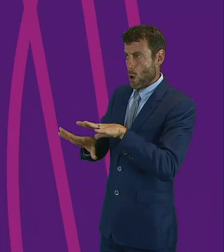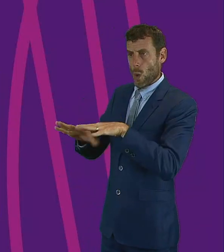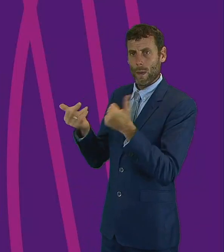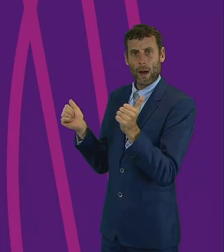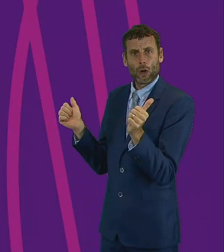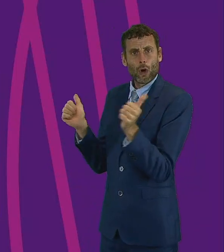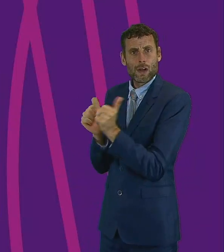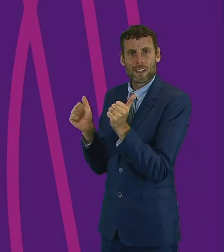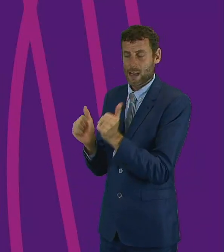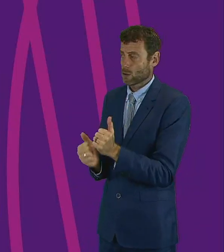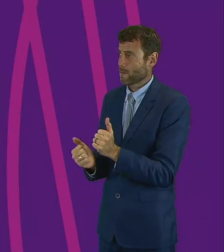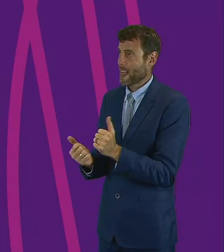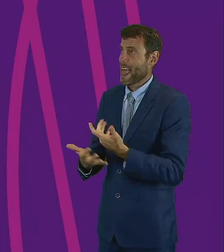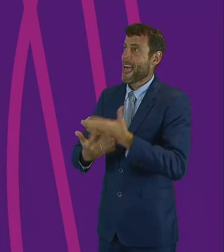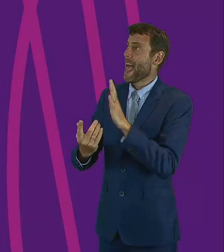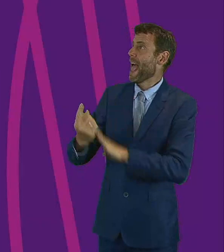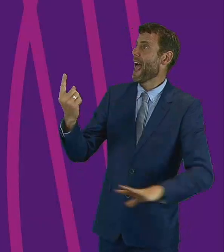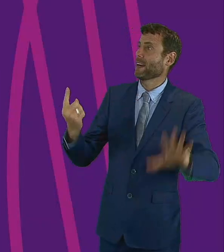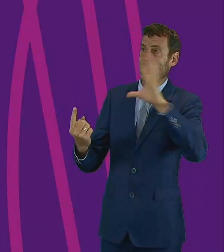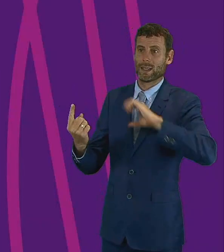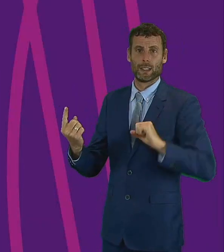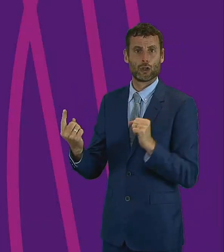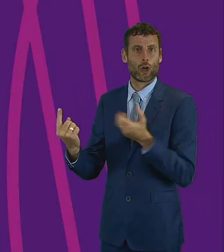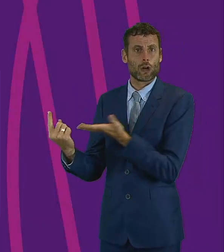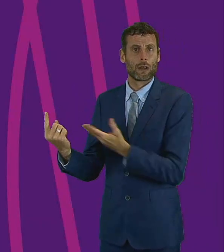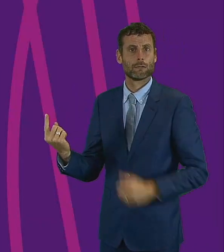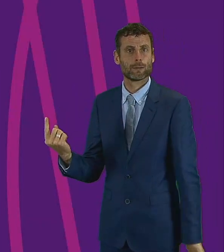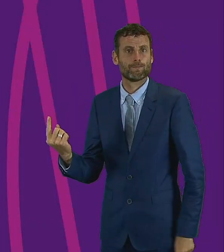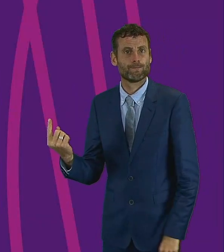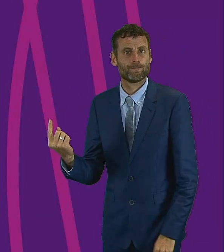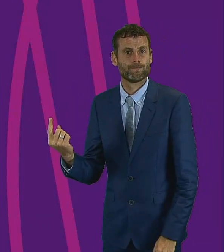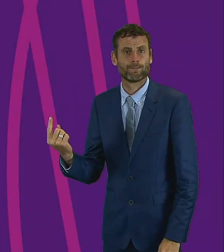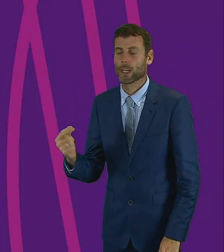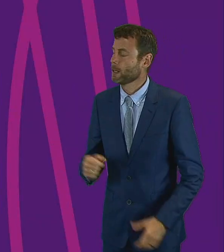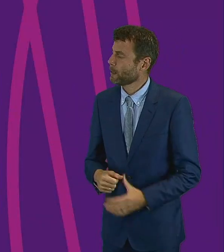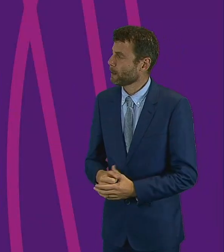person across this country. And yet she's